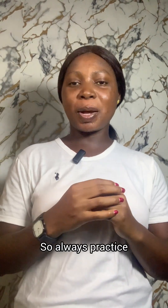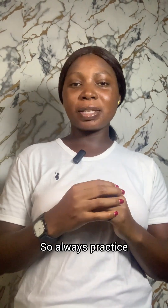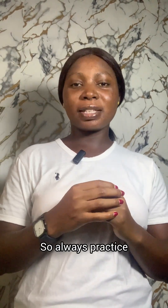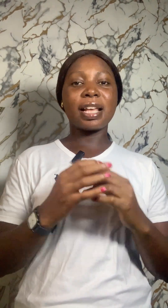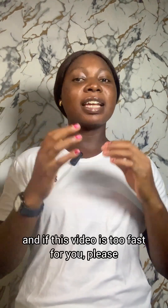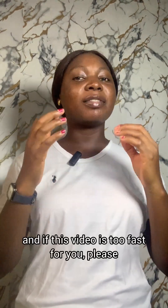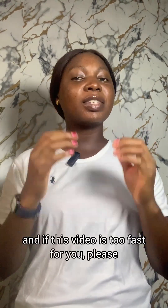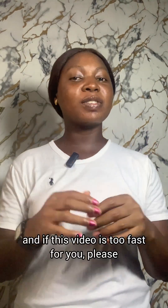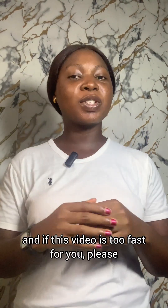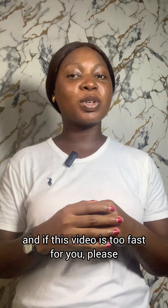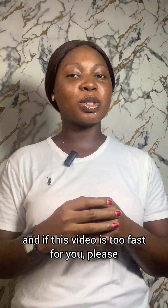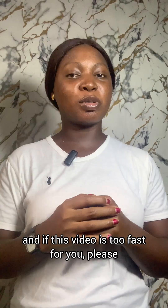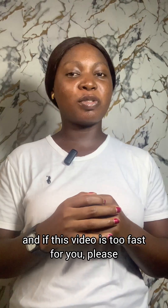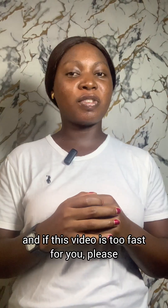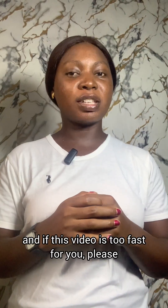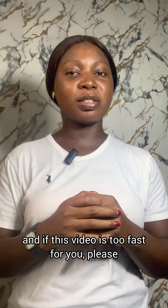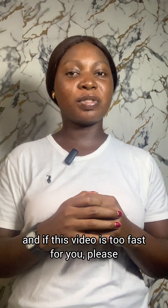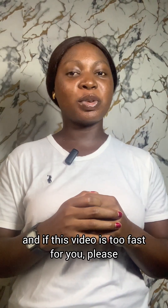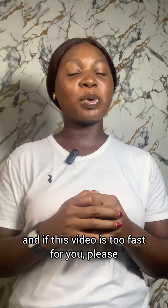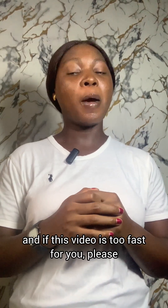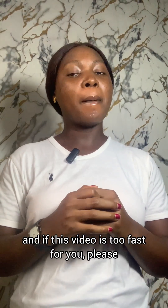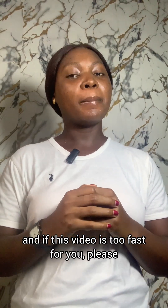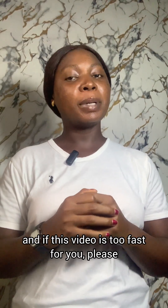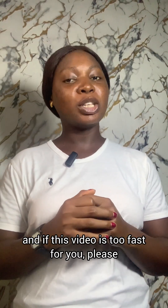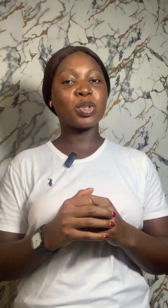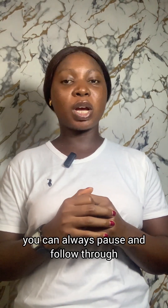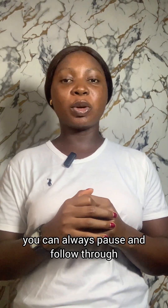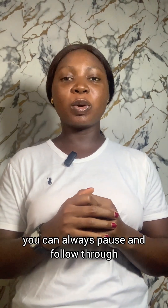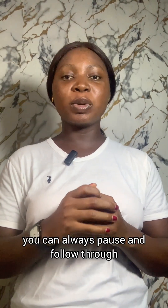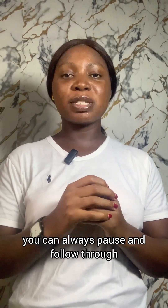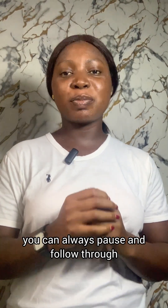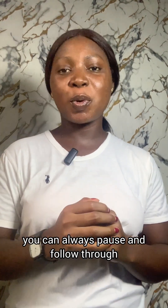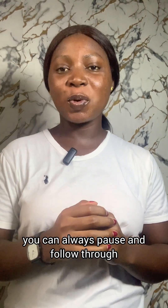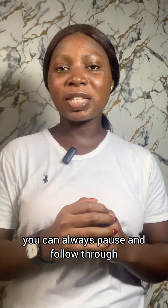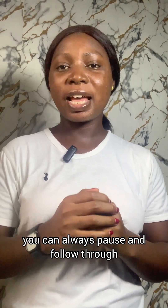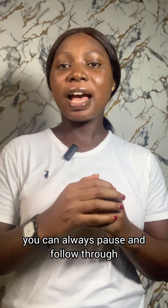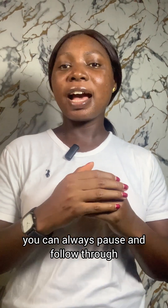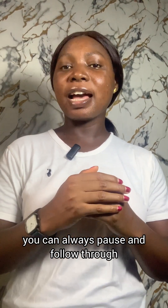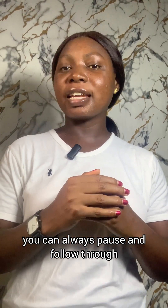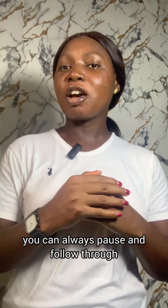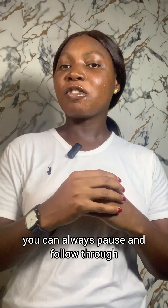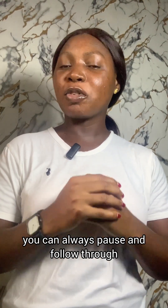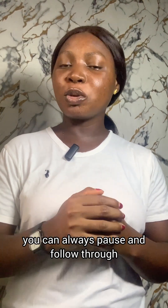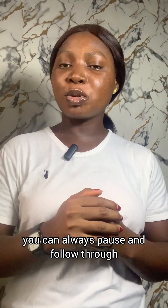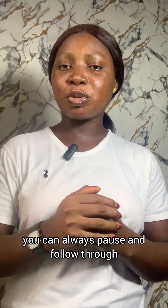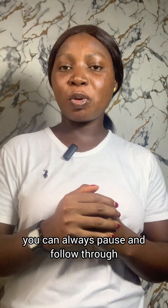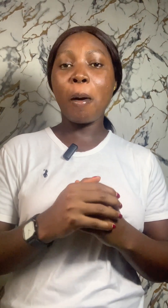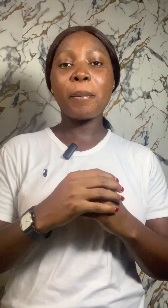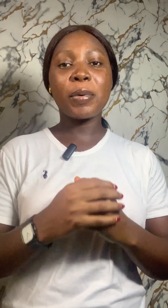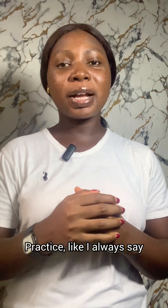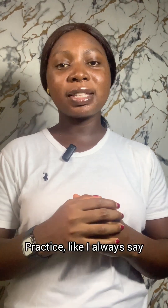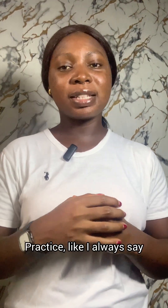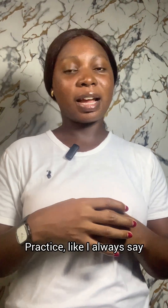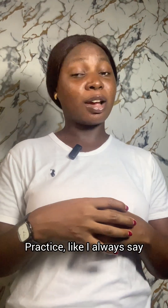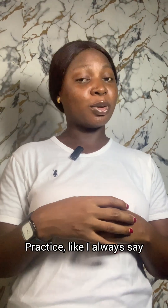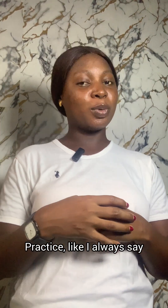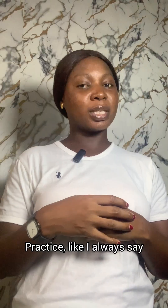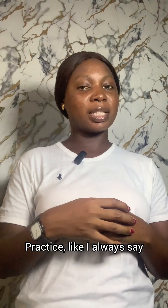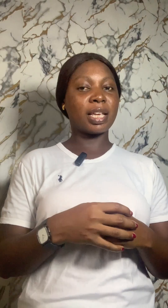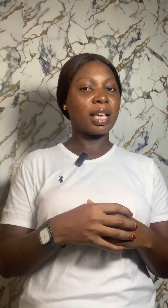practice, and if this video is too fast for you, please, you can always pause and follow through. Practice, like I always say,